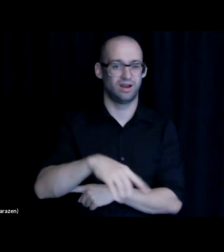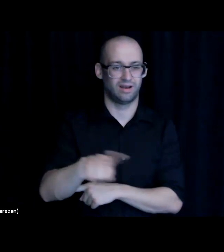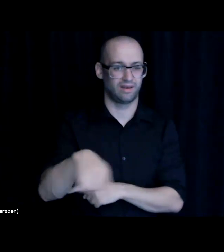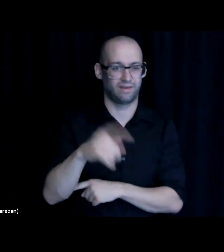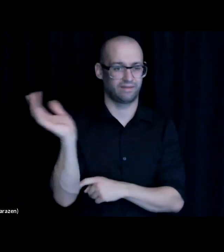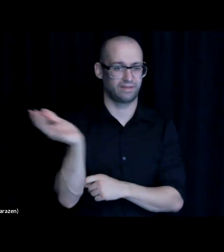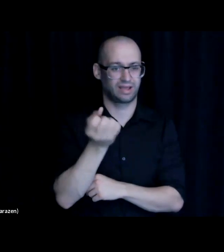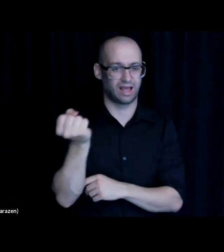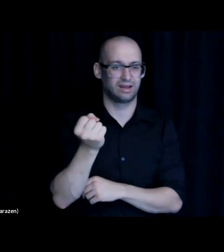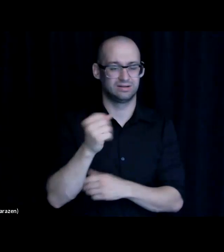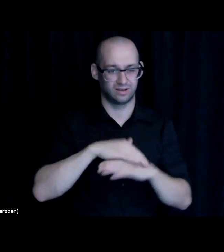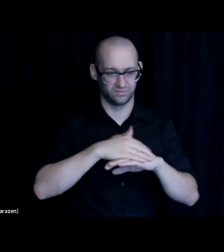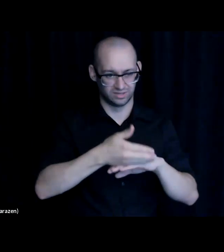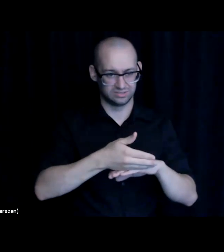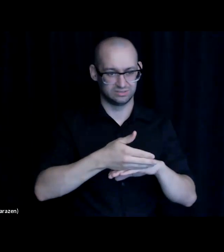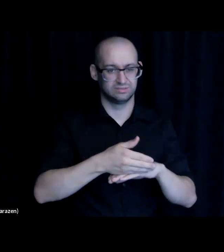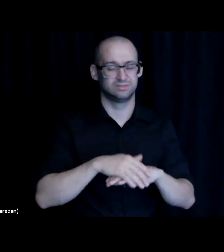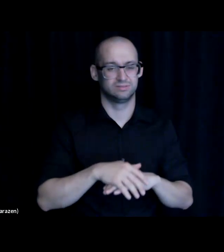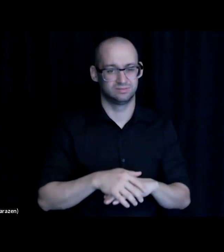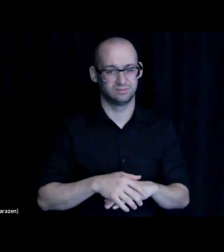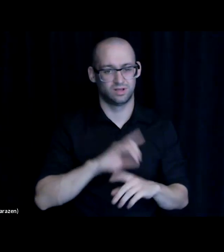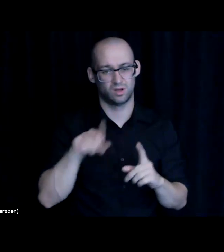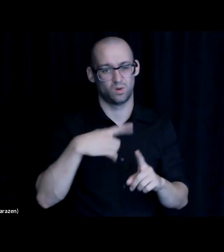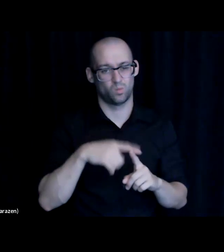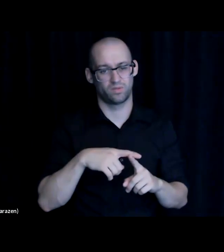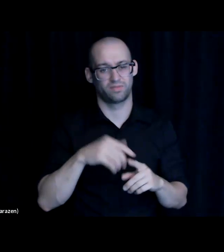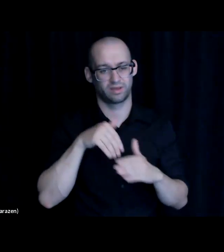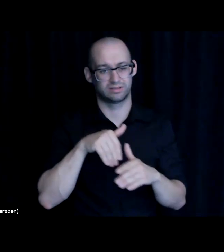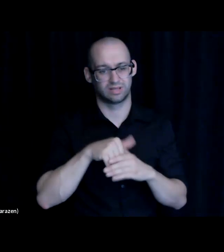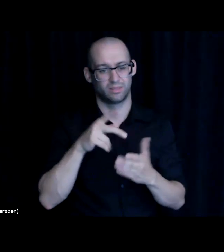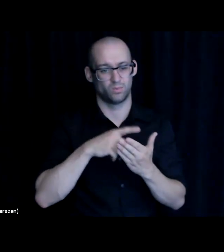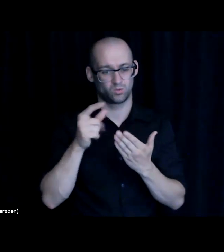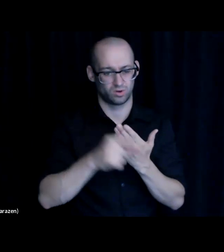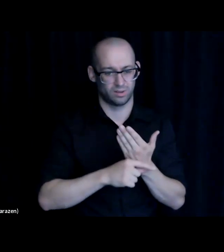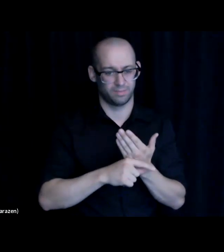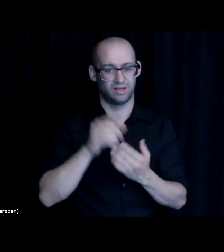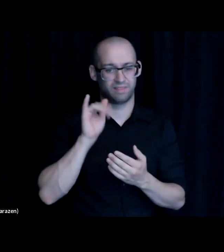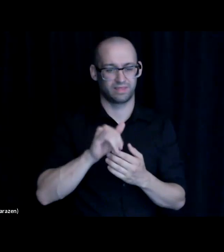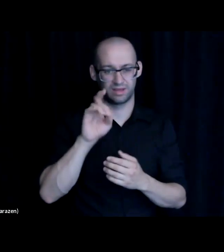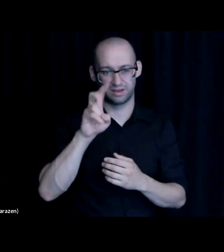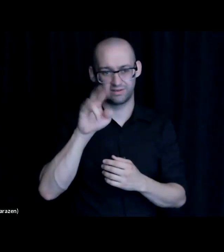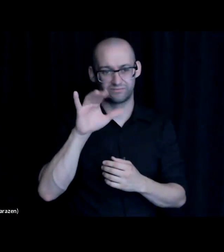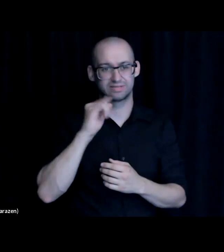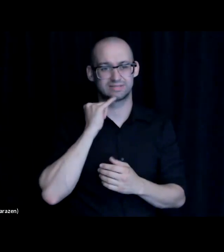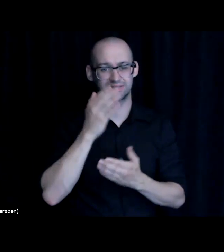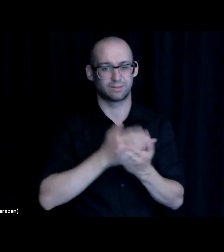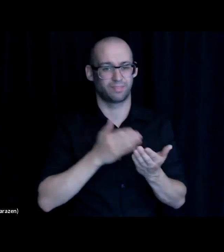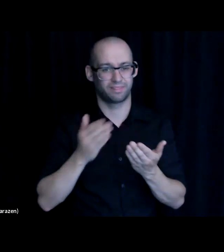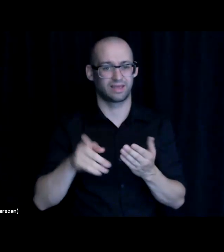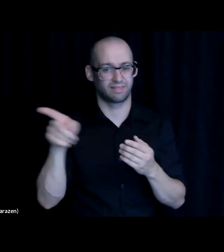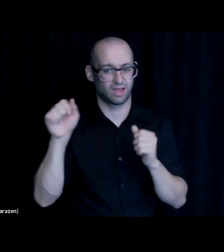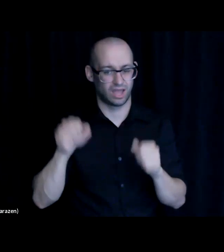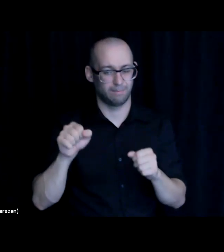receive a device when they're enrolled in the program. And that device is something then they are able to